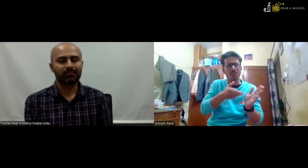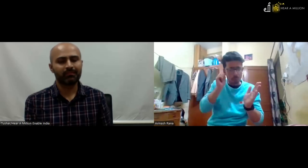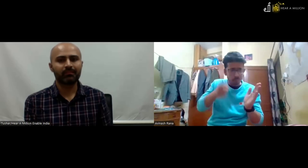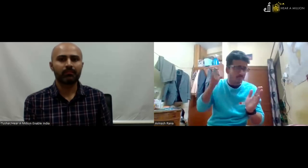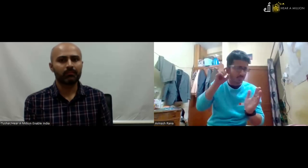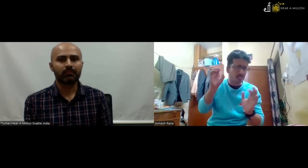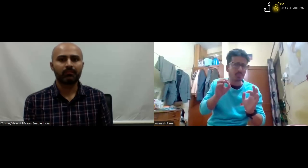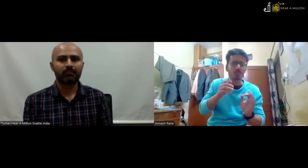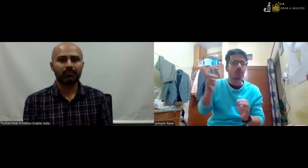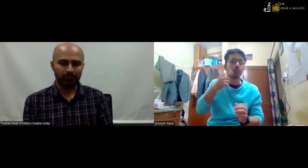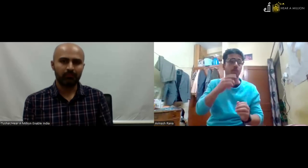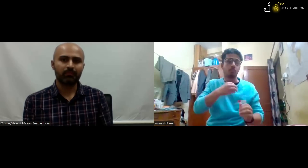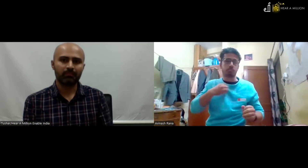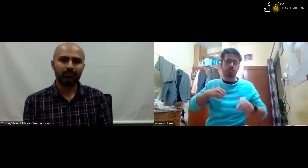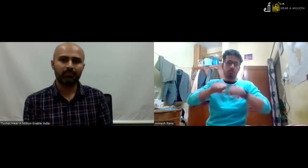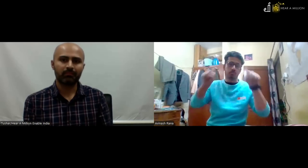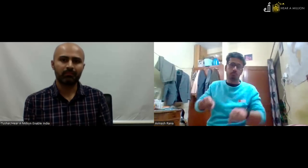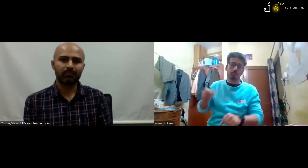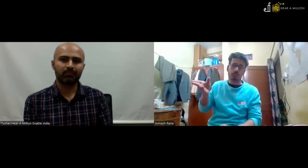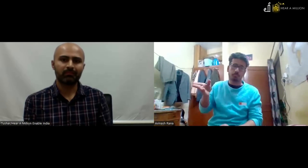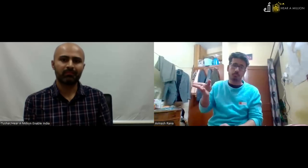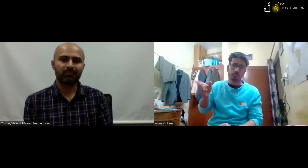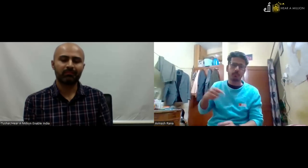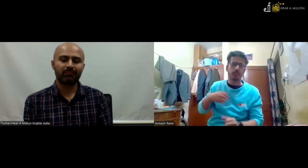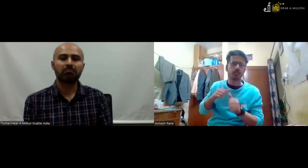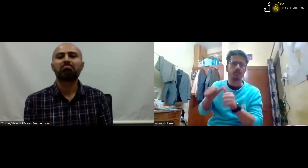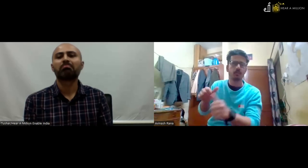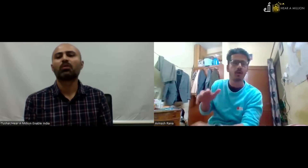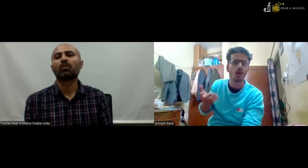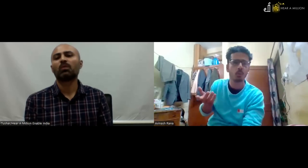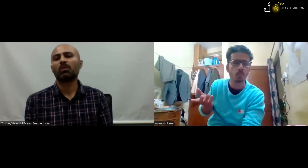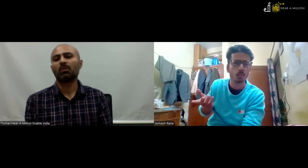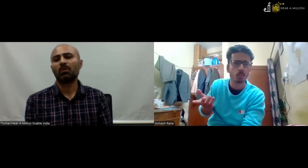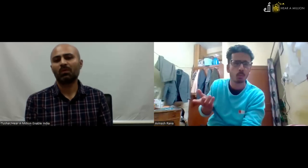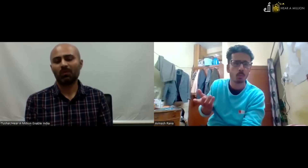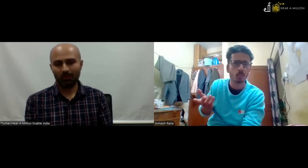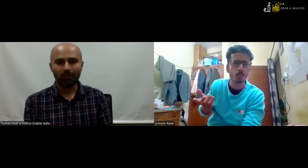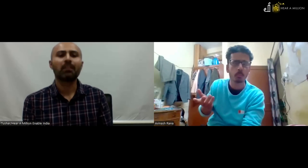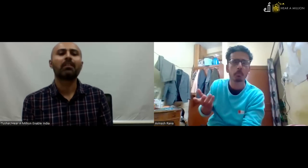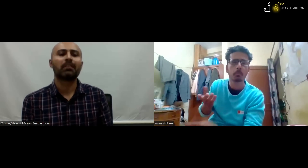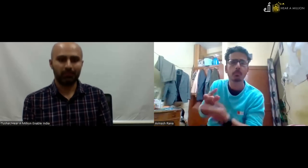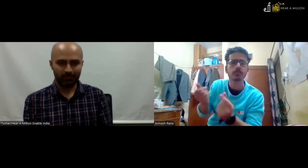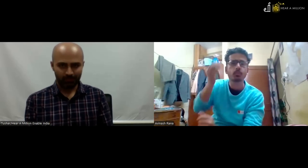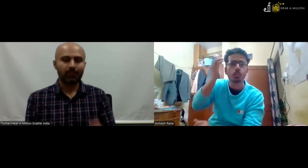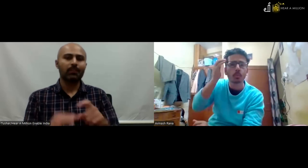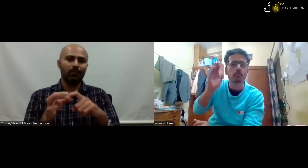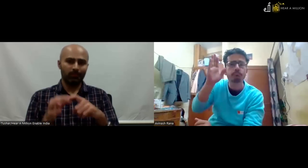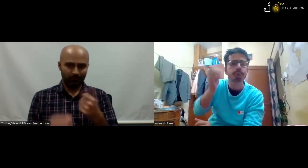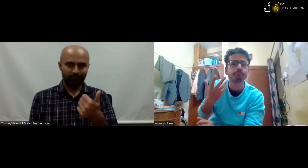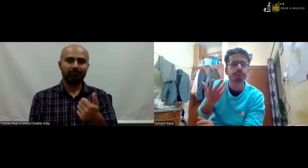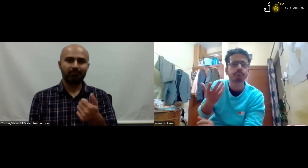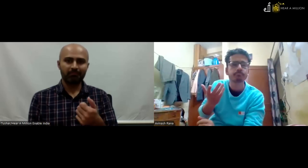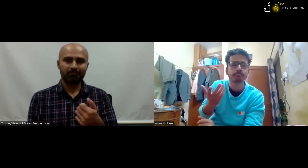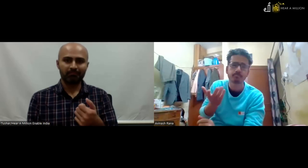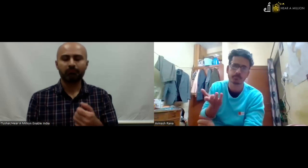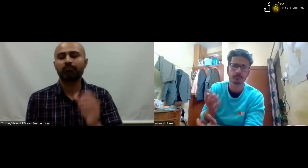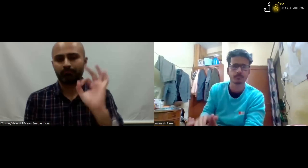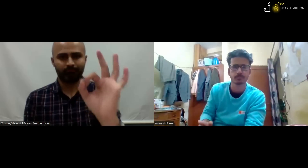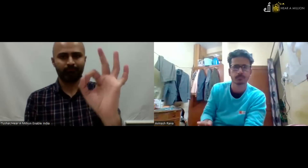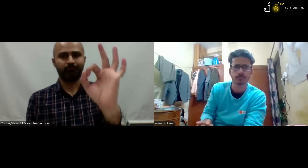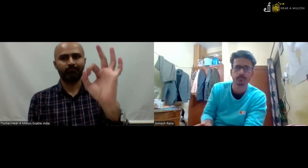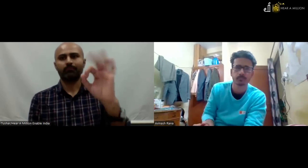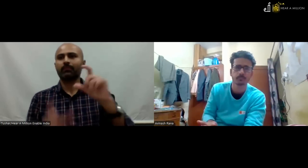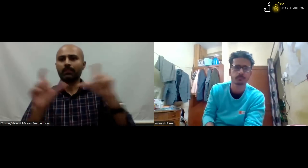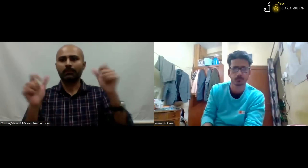that, I born as a deaf person. So the doctor said, this is a medical system. We can't provide you a medical certification